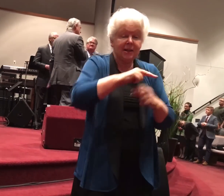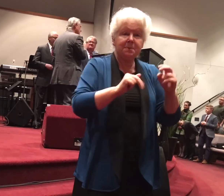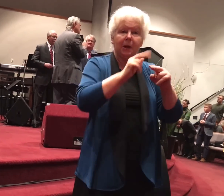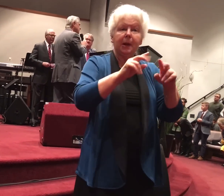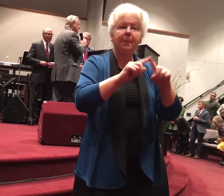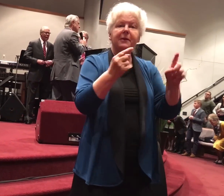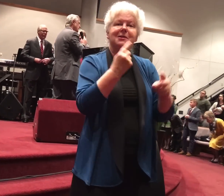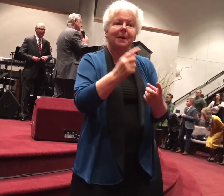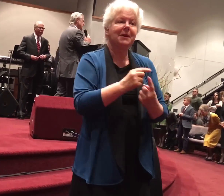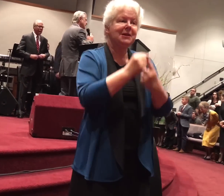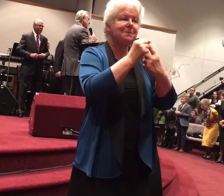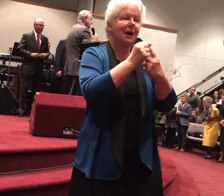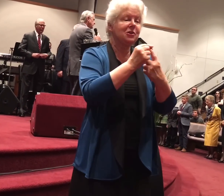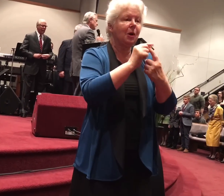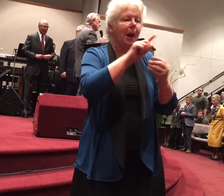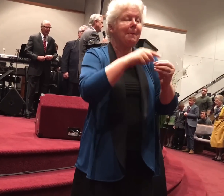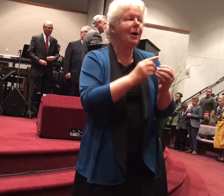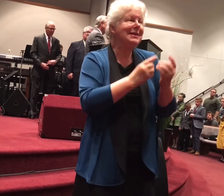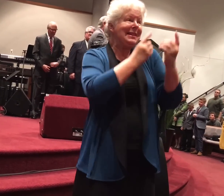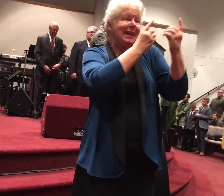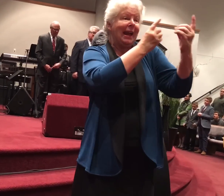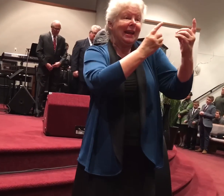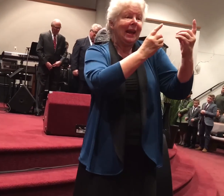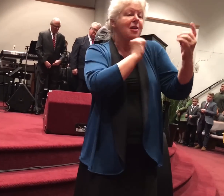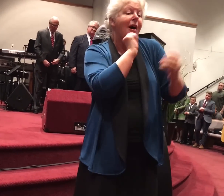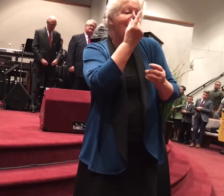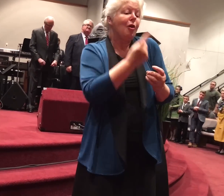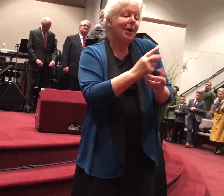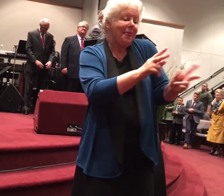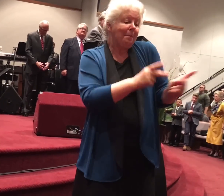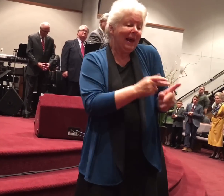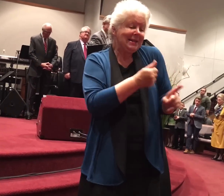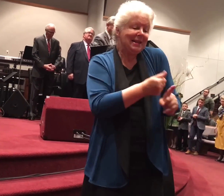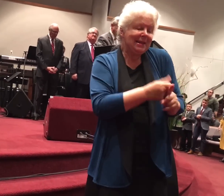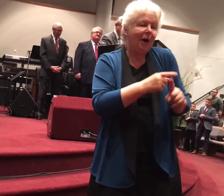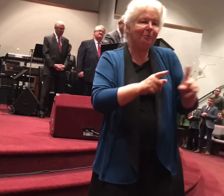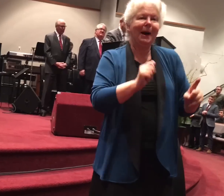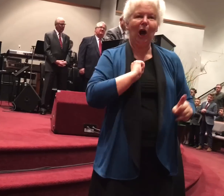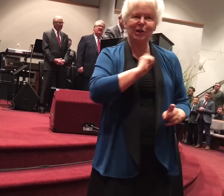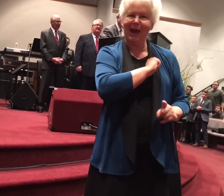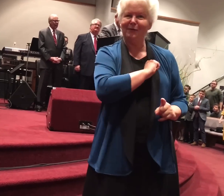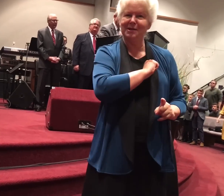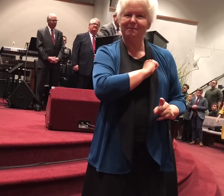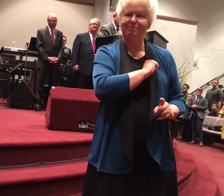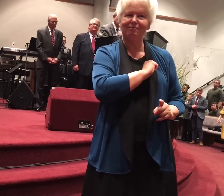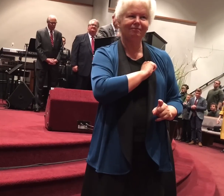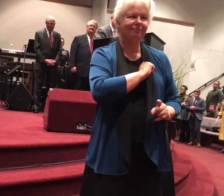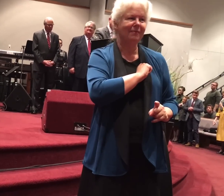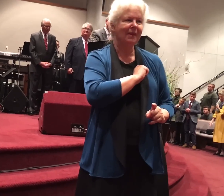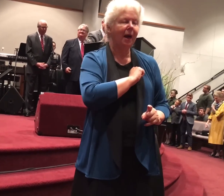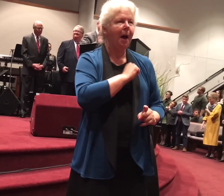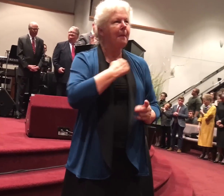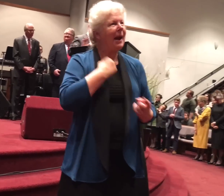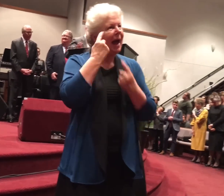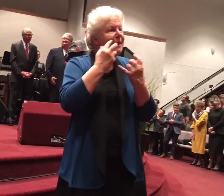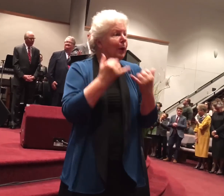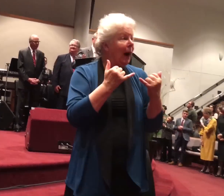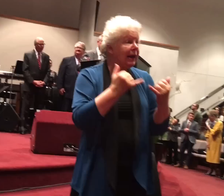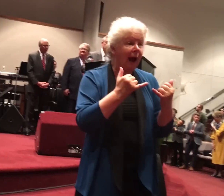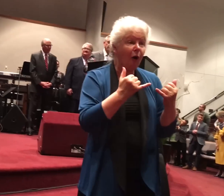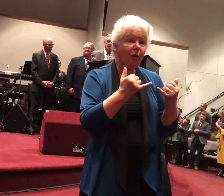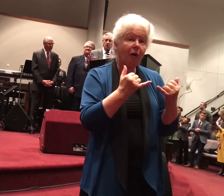there is something special about dedicating not only the place, but ourselves. But I think right